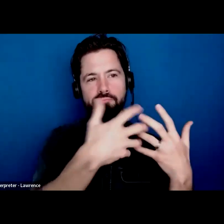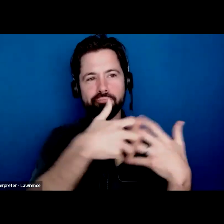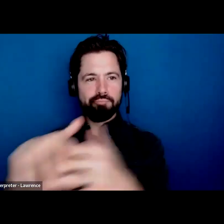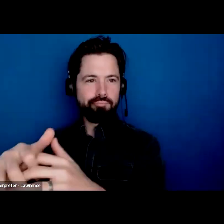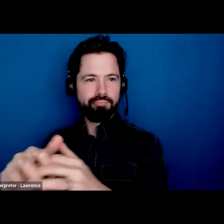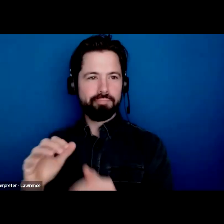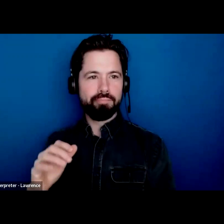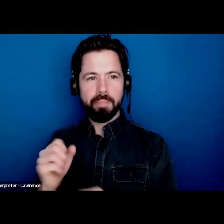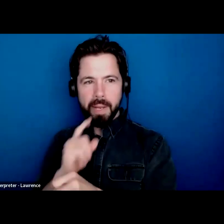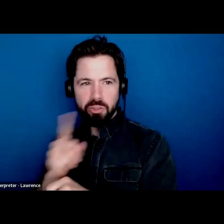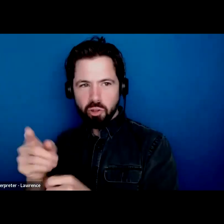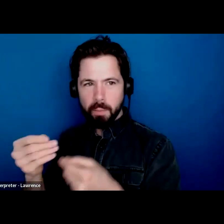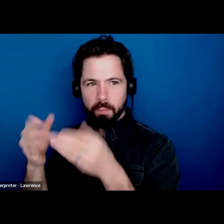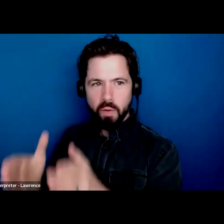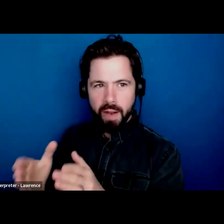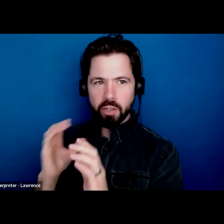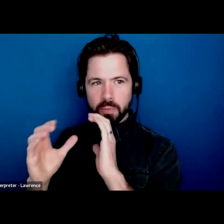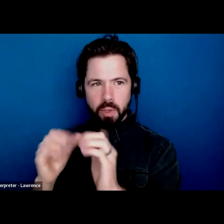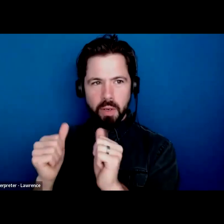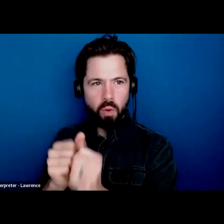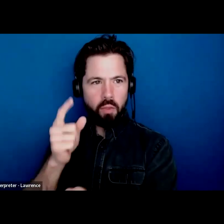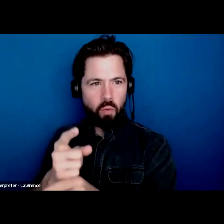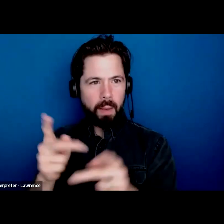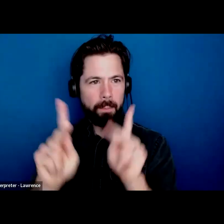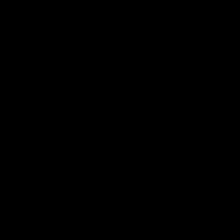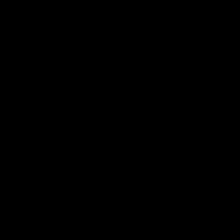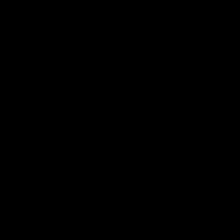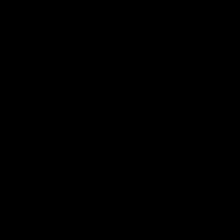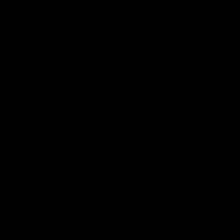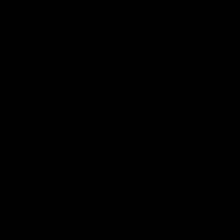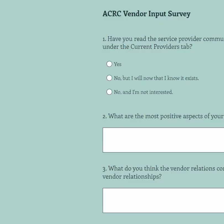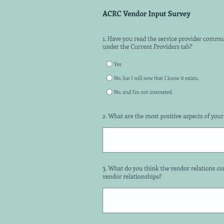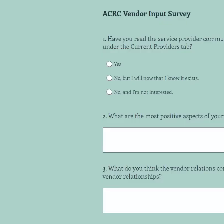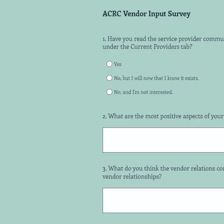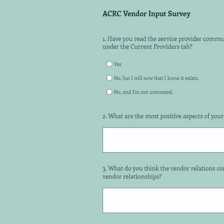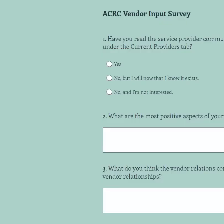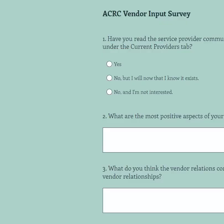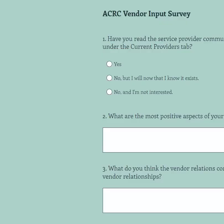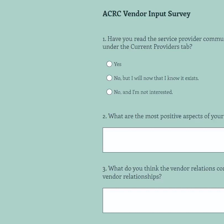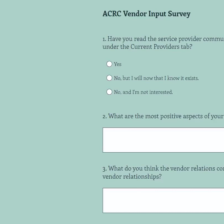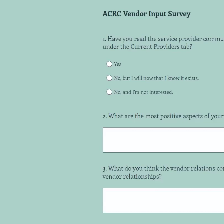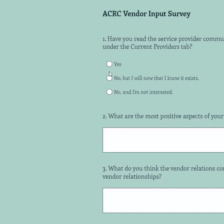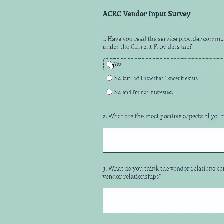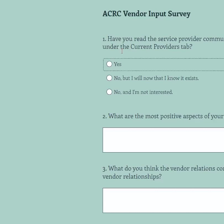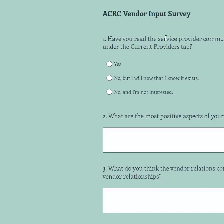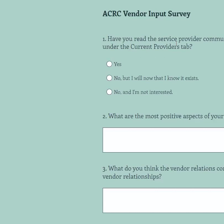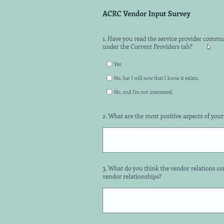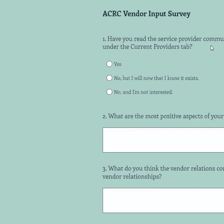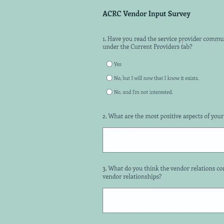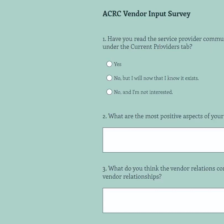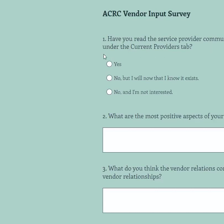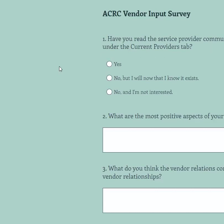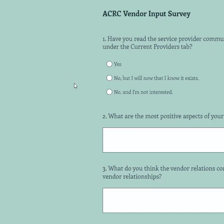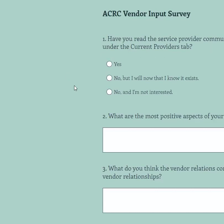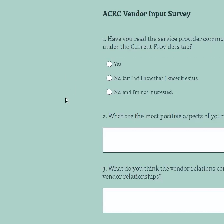that providers are communicating with the right people on the right issues. So we want to know who's been able to access that resource, and if